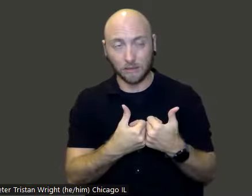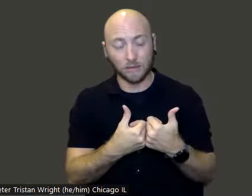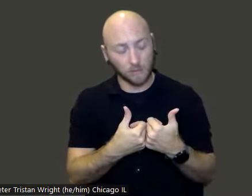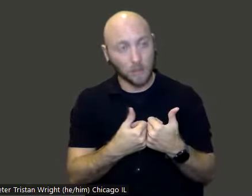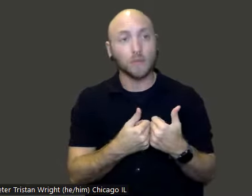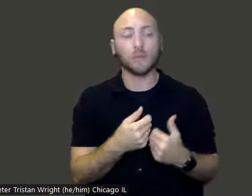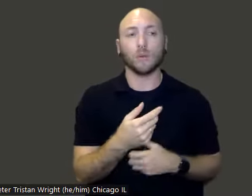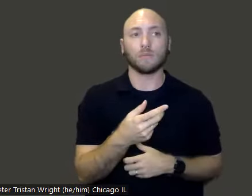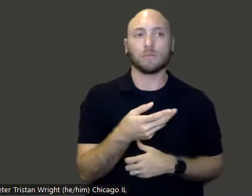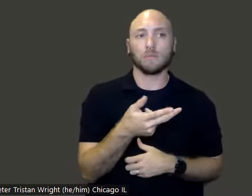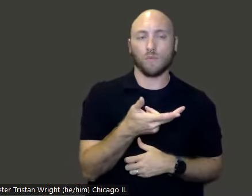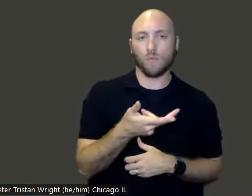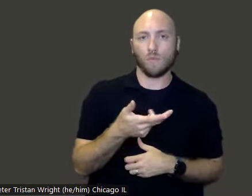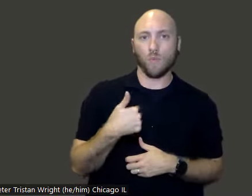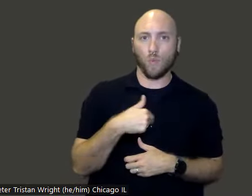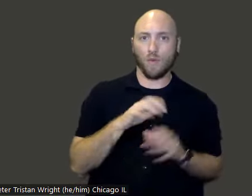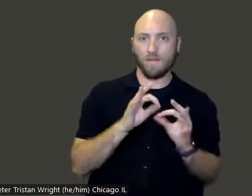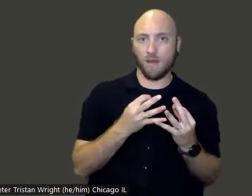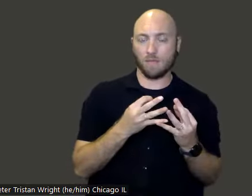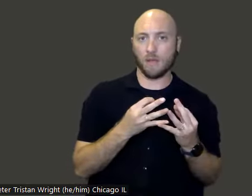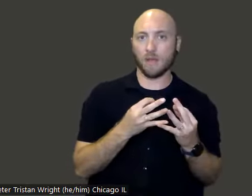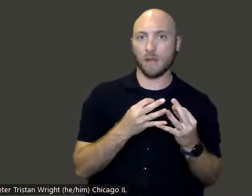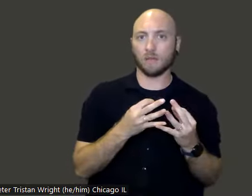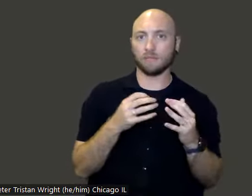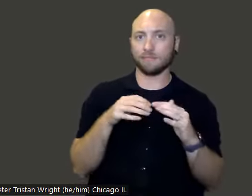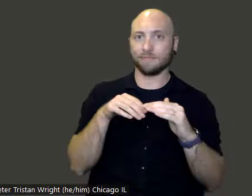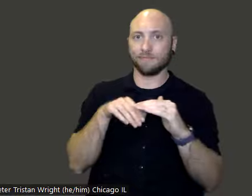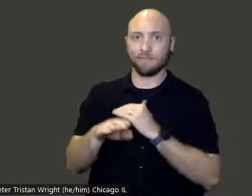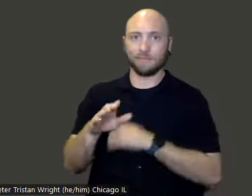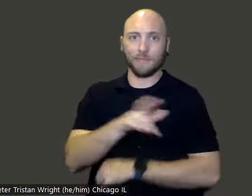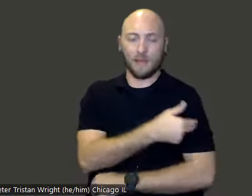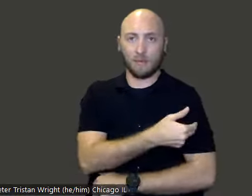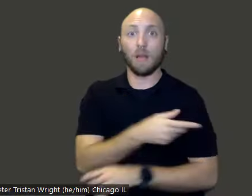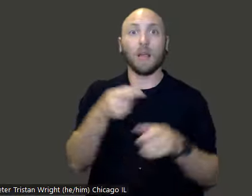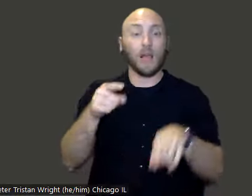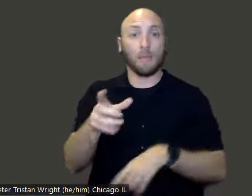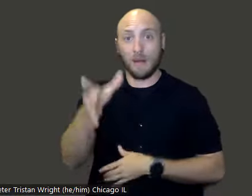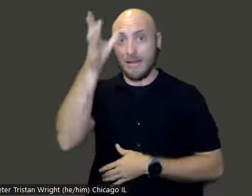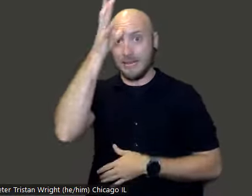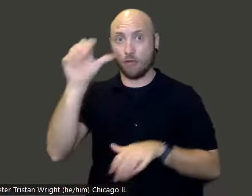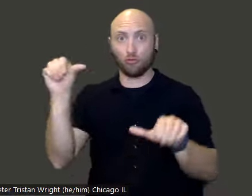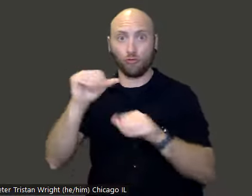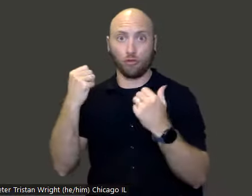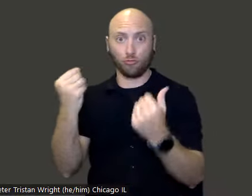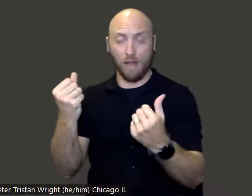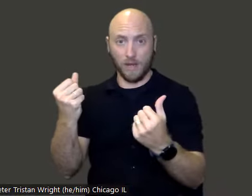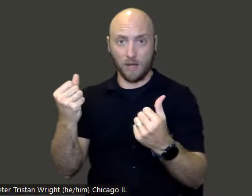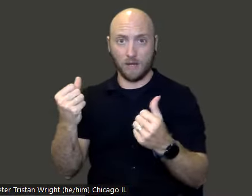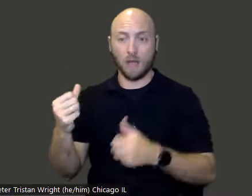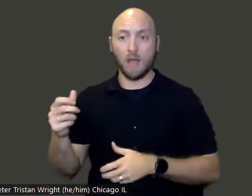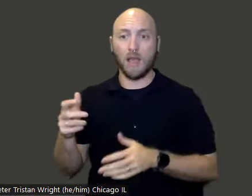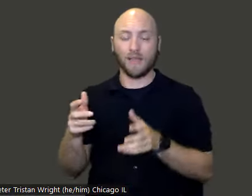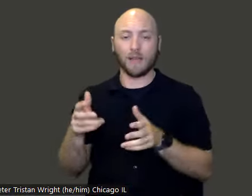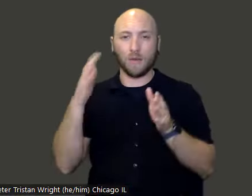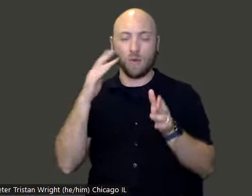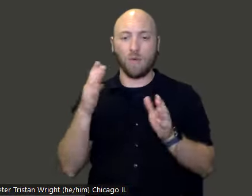He flipped his car over a barrier and landed on its top. Um,